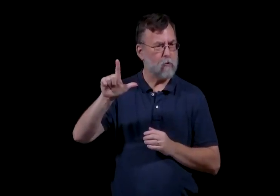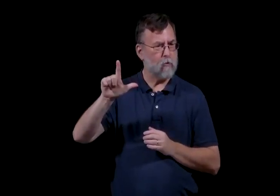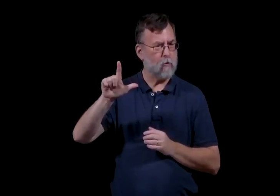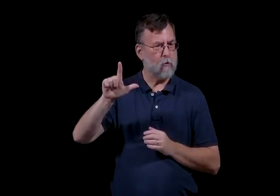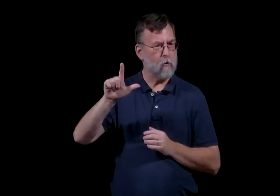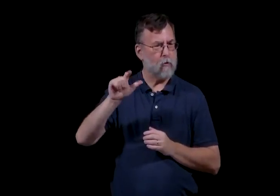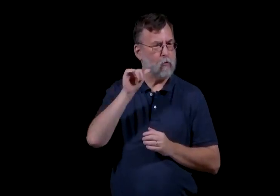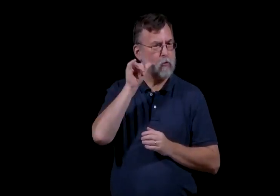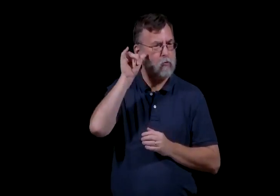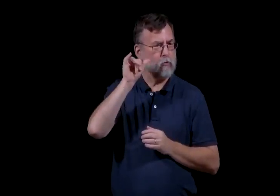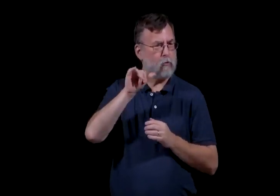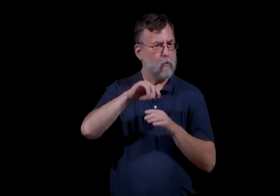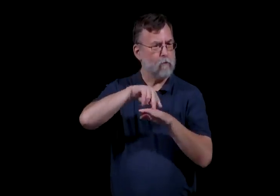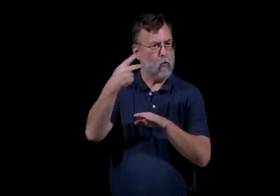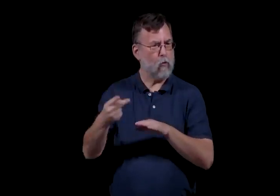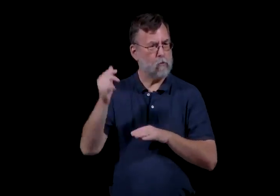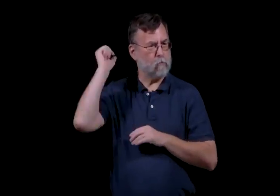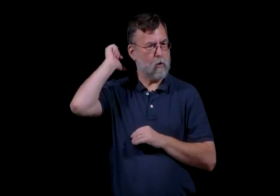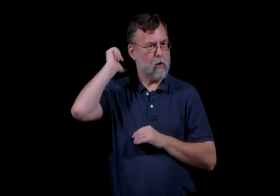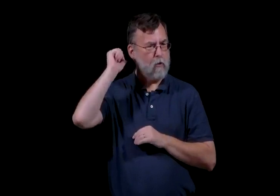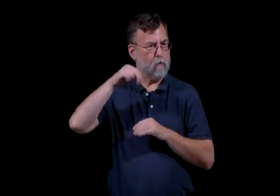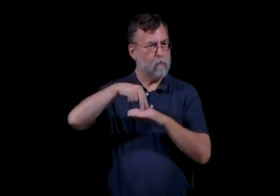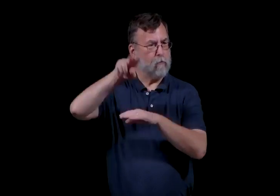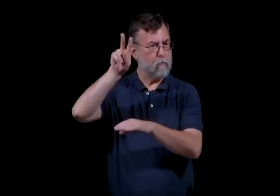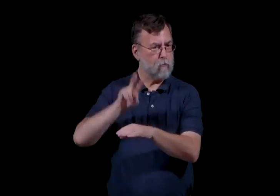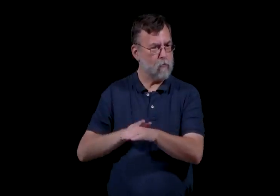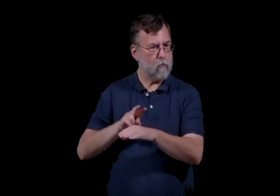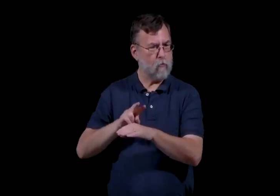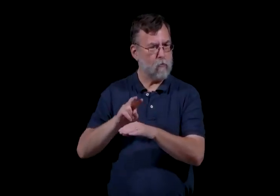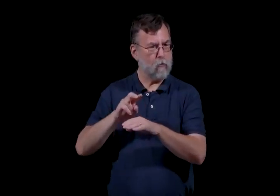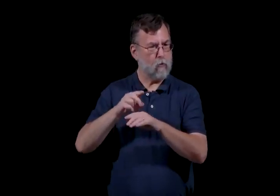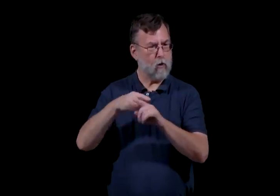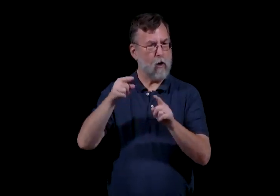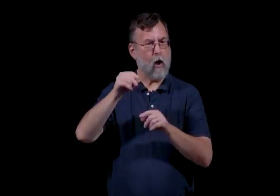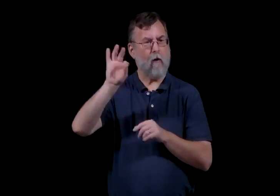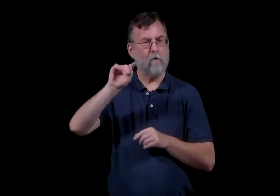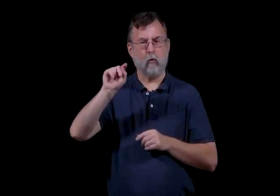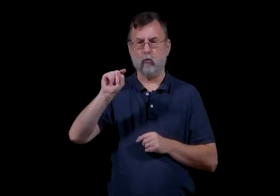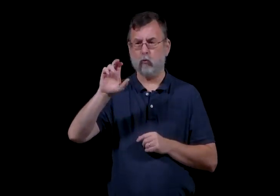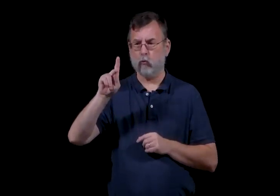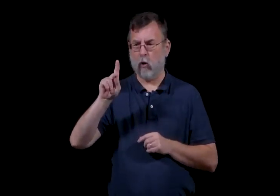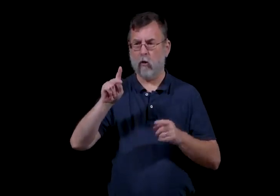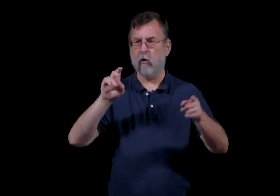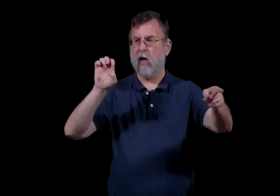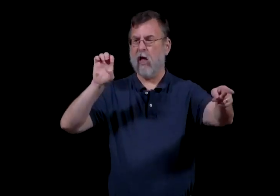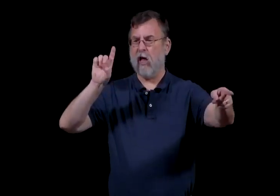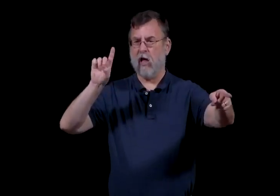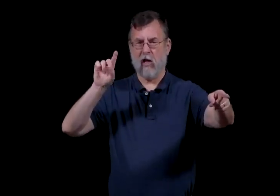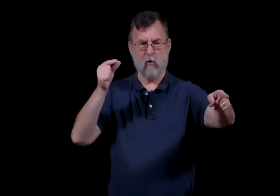Also pray for Bill. He fell yesterday on his back.